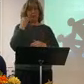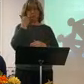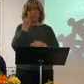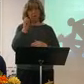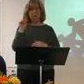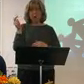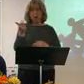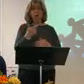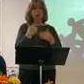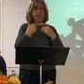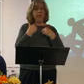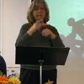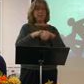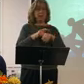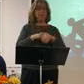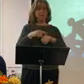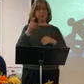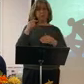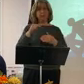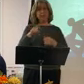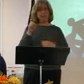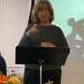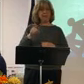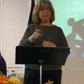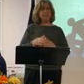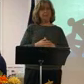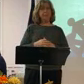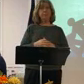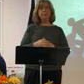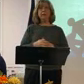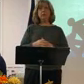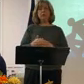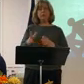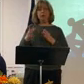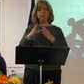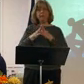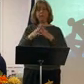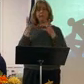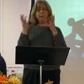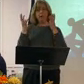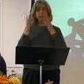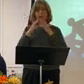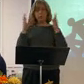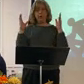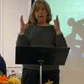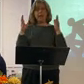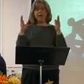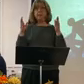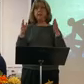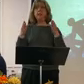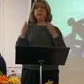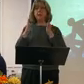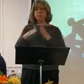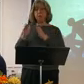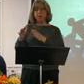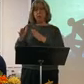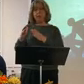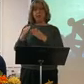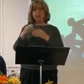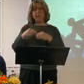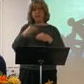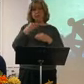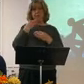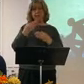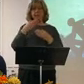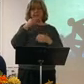there. So let's see what we can do to make this a great Thanksgiving prep week. And then after that, it's Thanksgiving. And everybody will have the things they need to